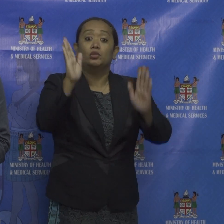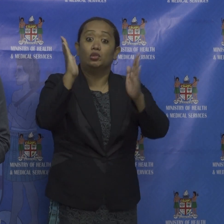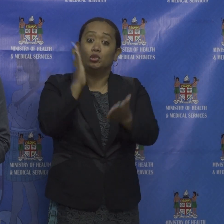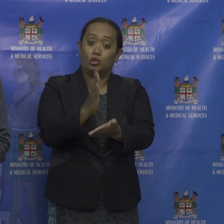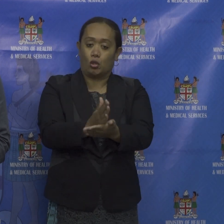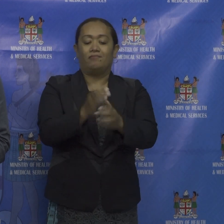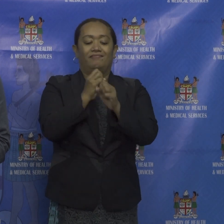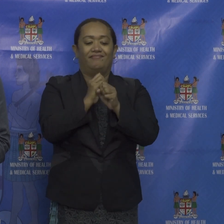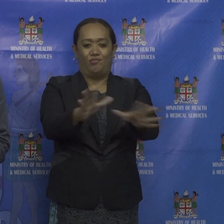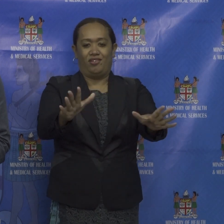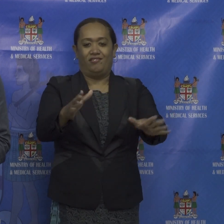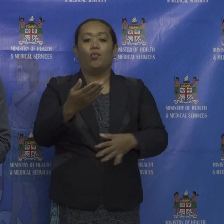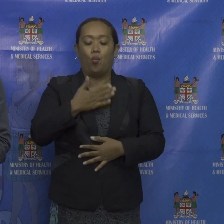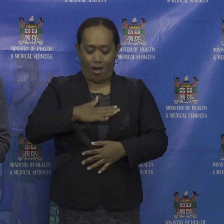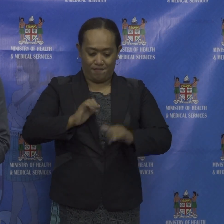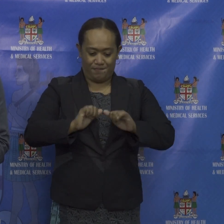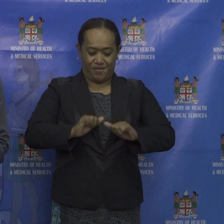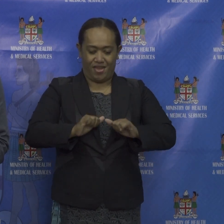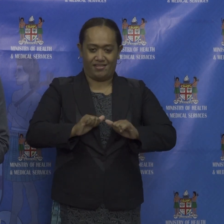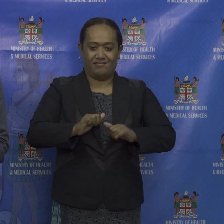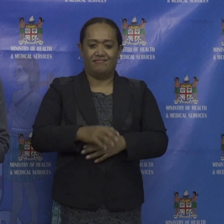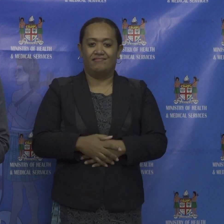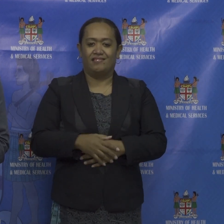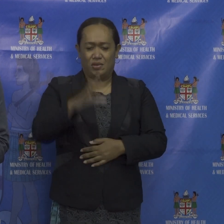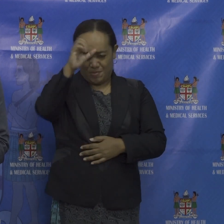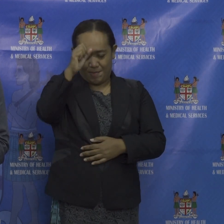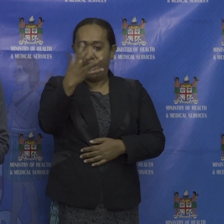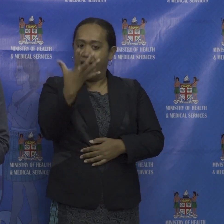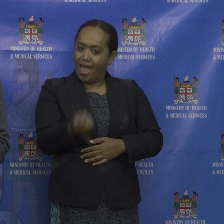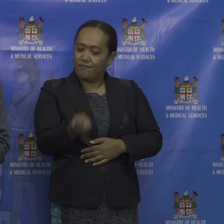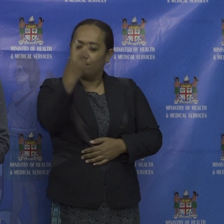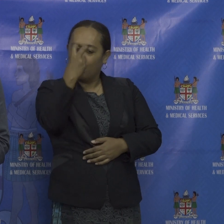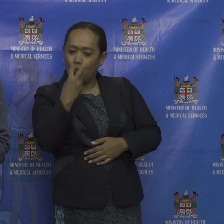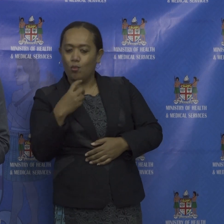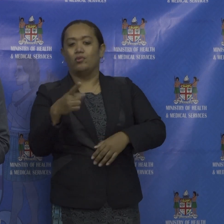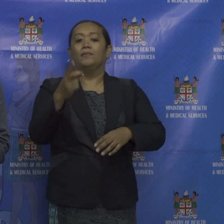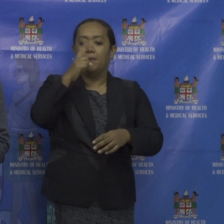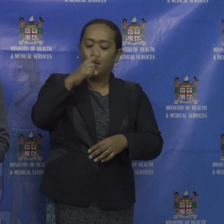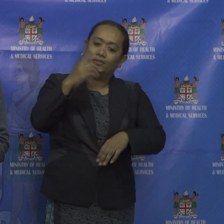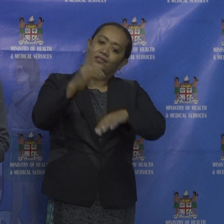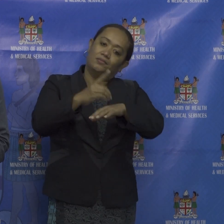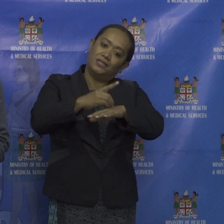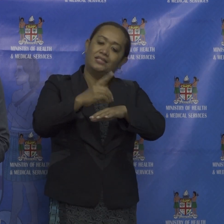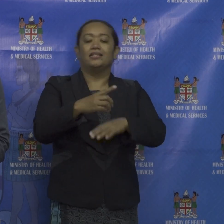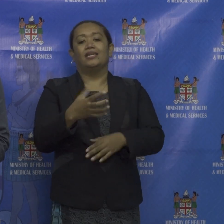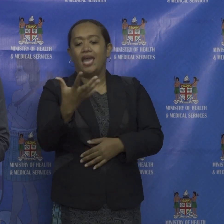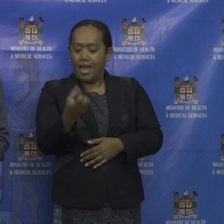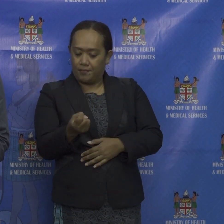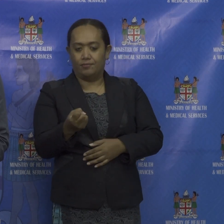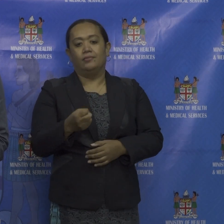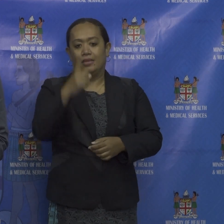communities and to prevent our more vulnerable Fijians from succumbing to this terrible virus.